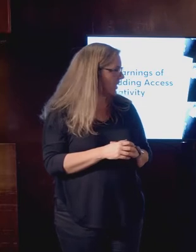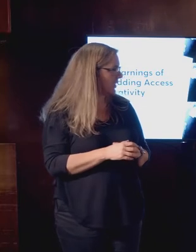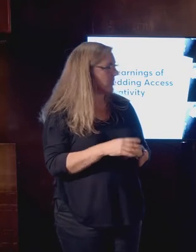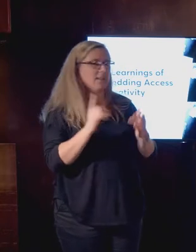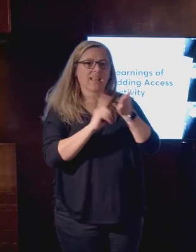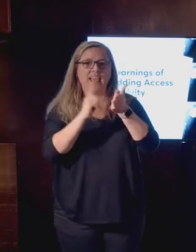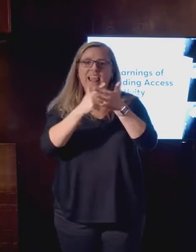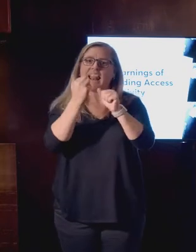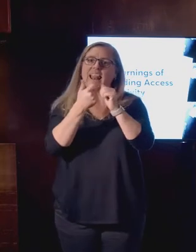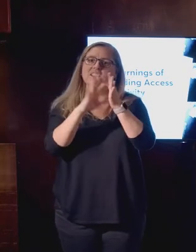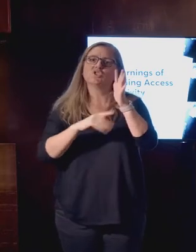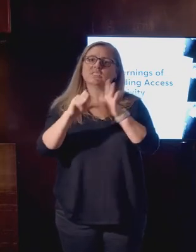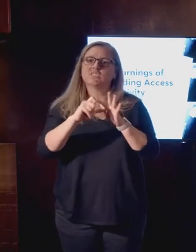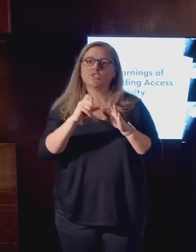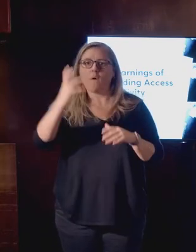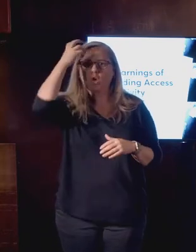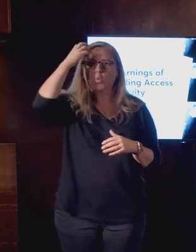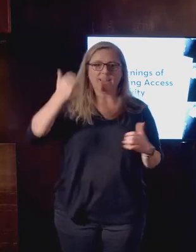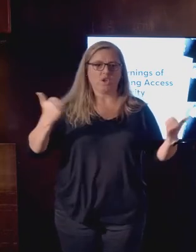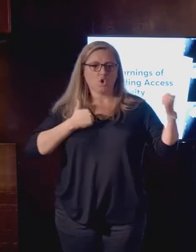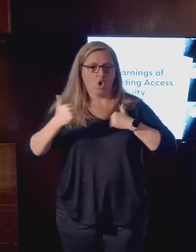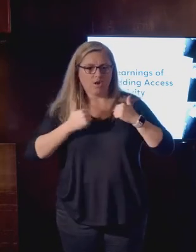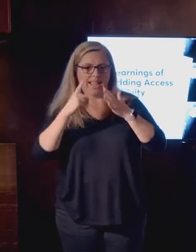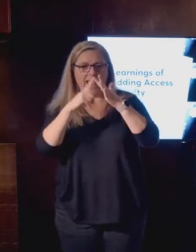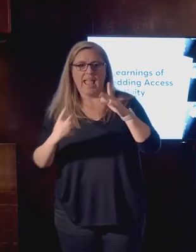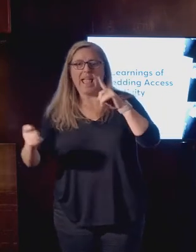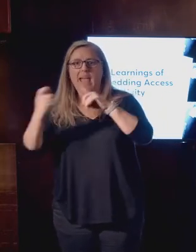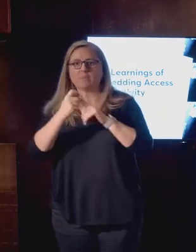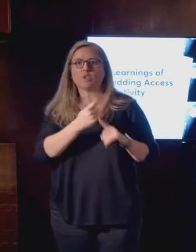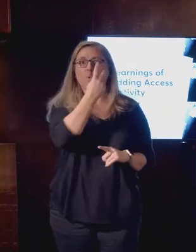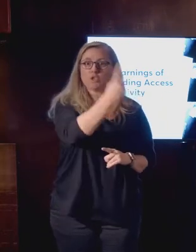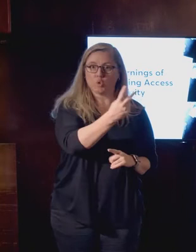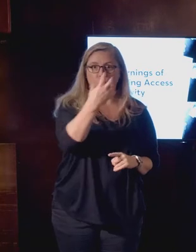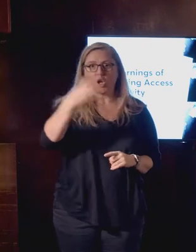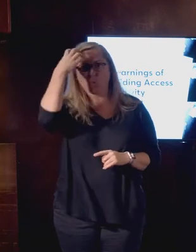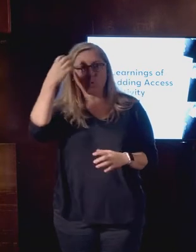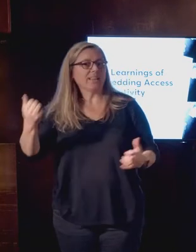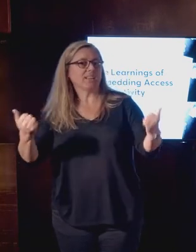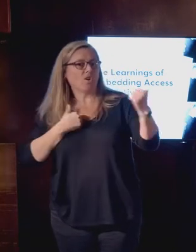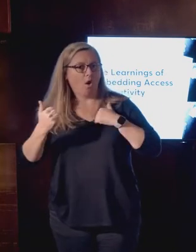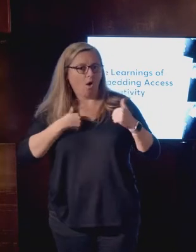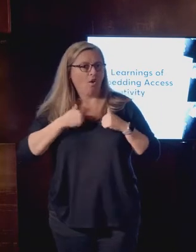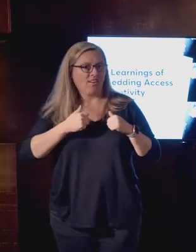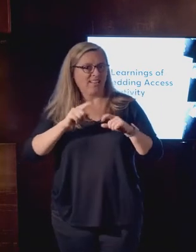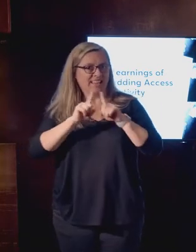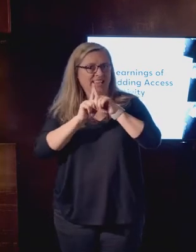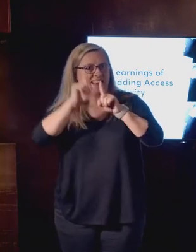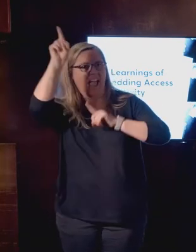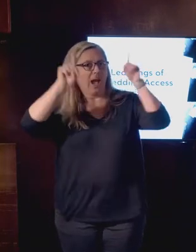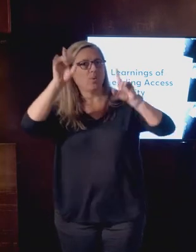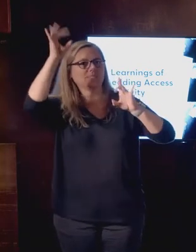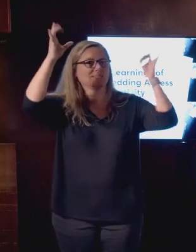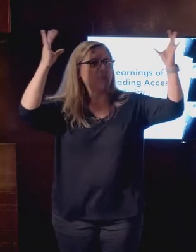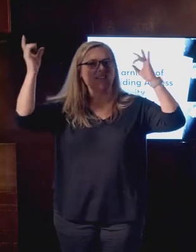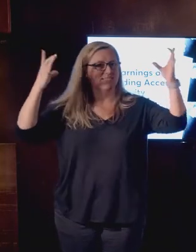the Legend of Queen Kong, episode two, Queen Kong in Outer Space. So it's a very long title. So no one's going to